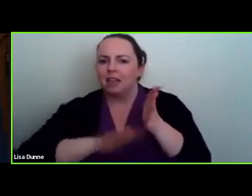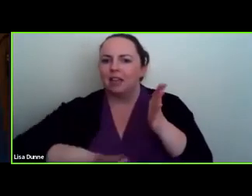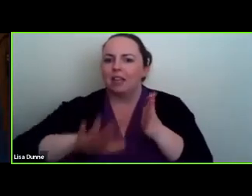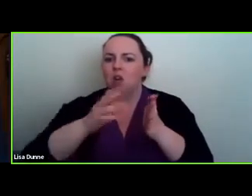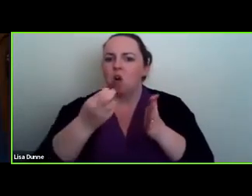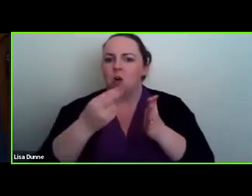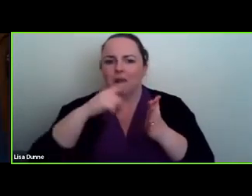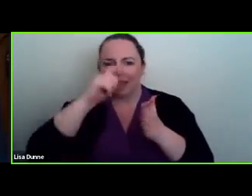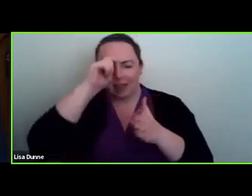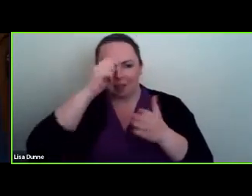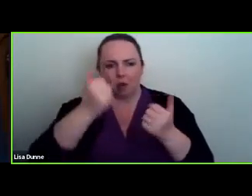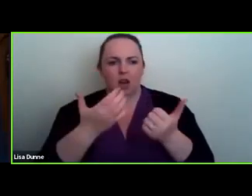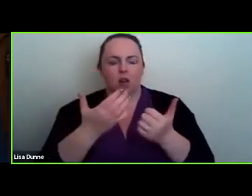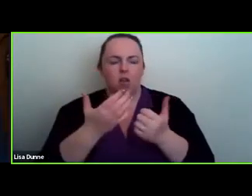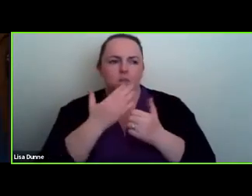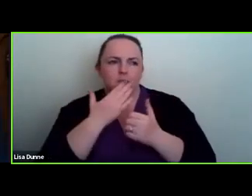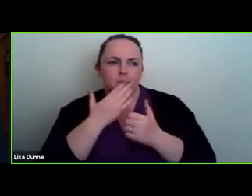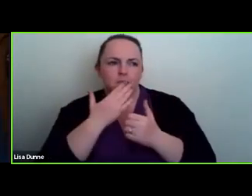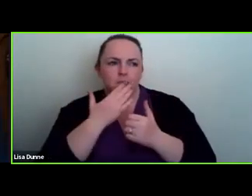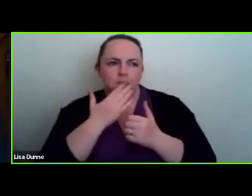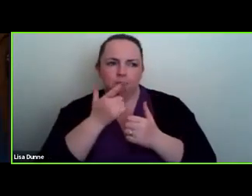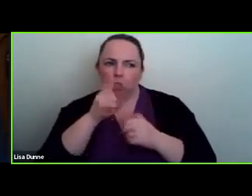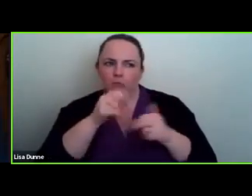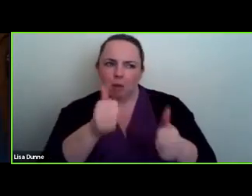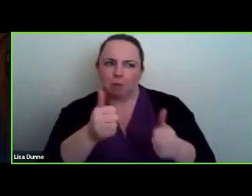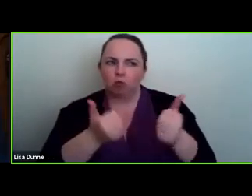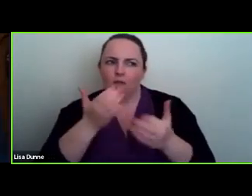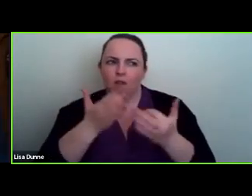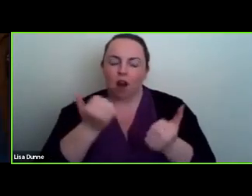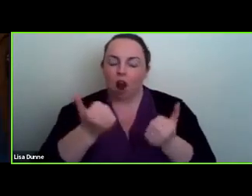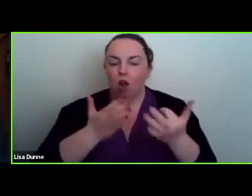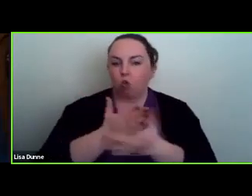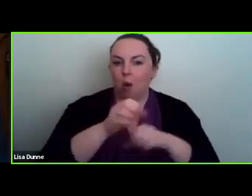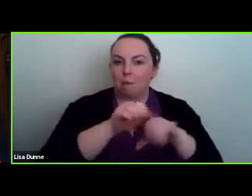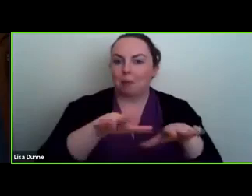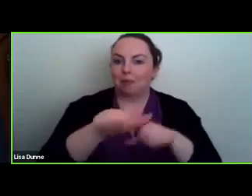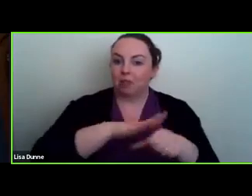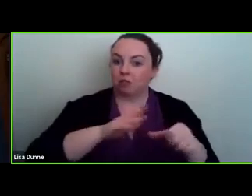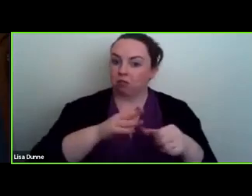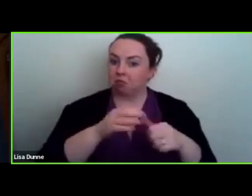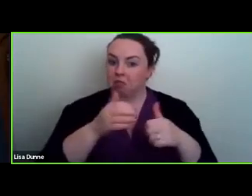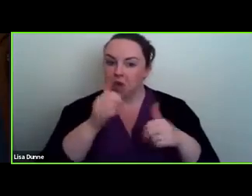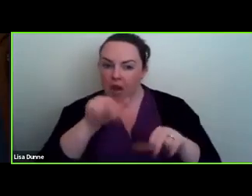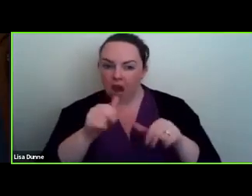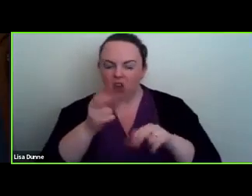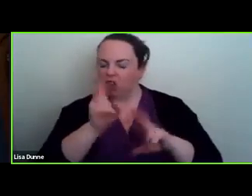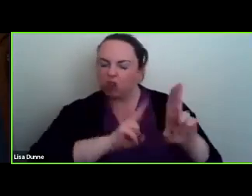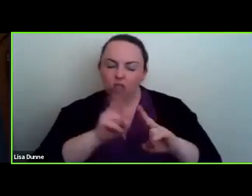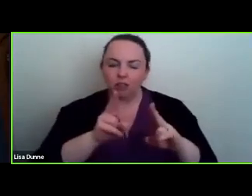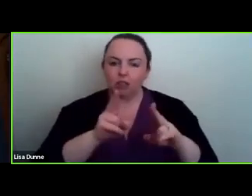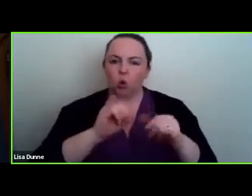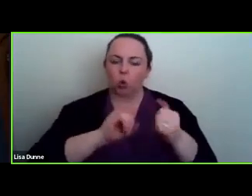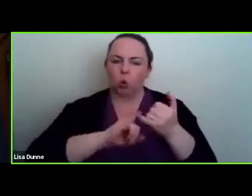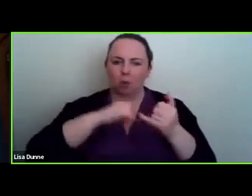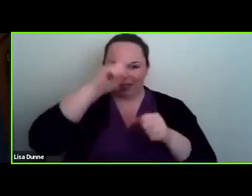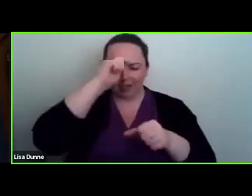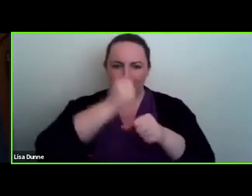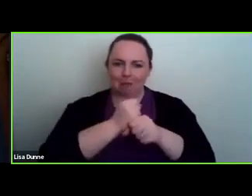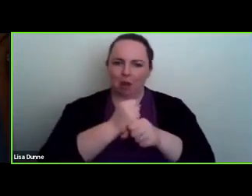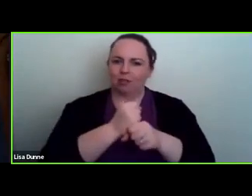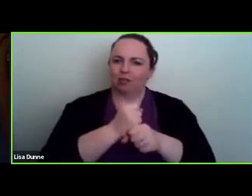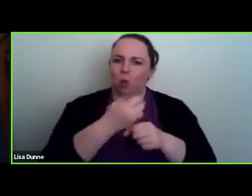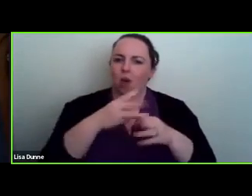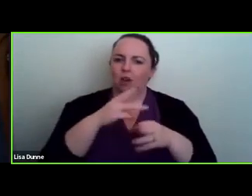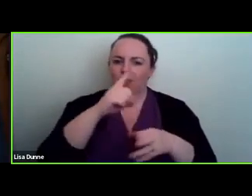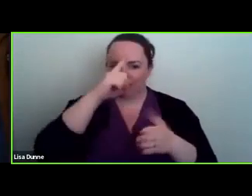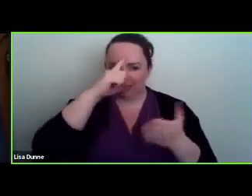drive cars through a public space, particularly a very large park. Who are we thinking about when we are making these decisions? How often do we look around